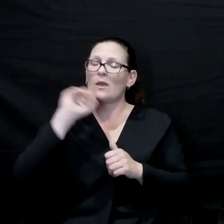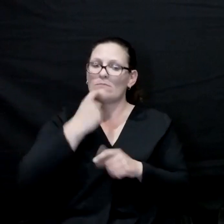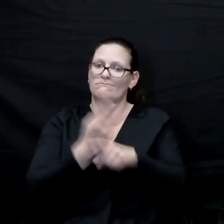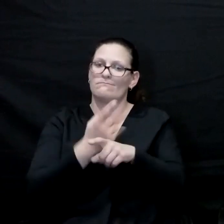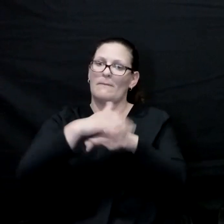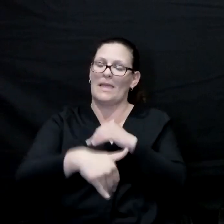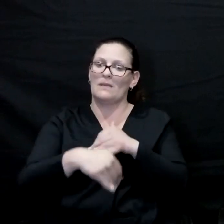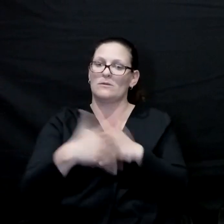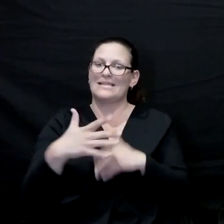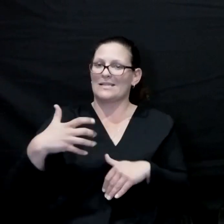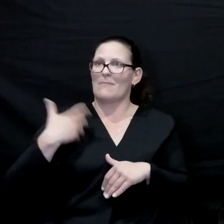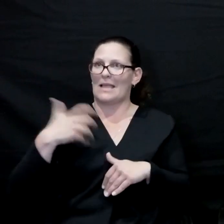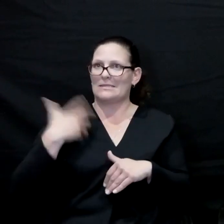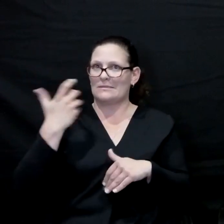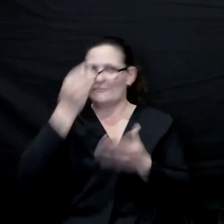So